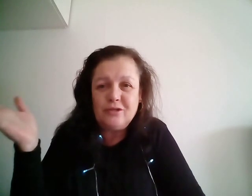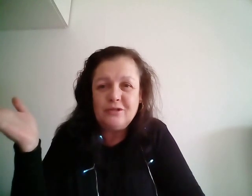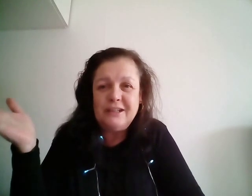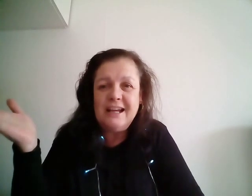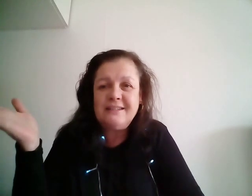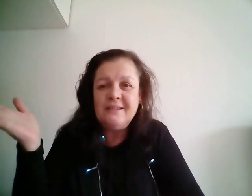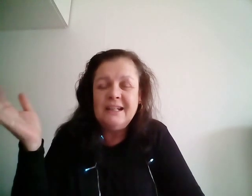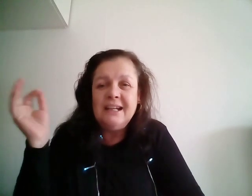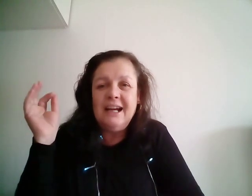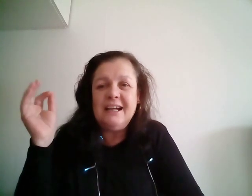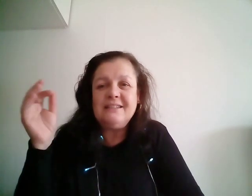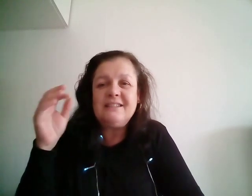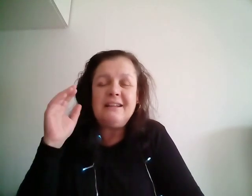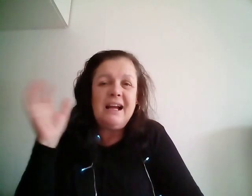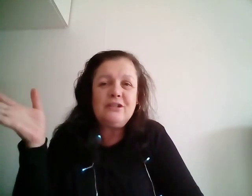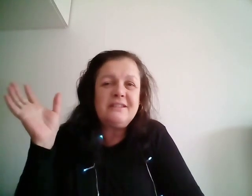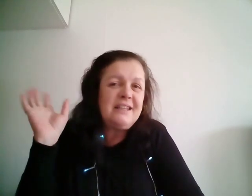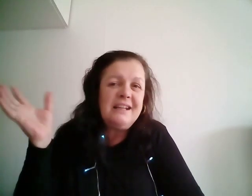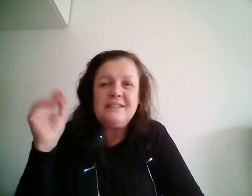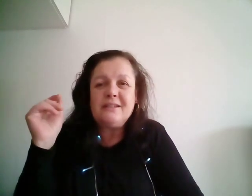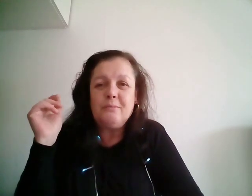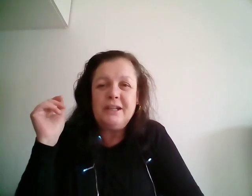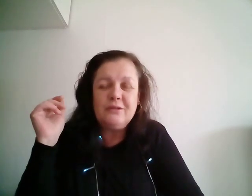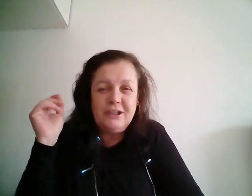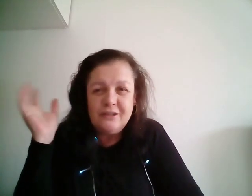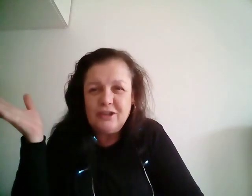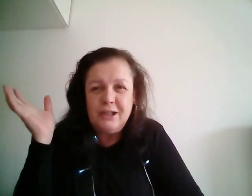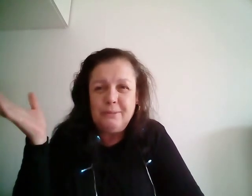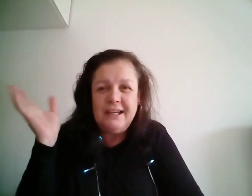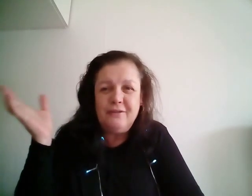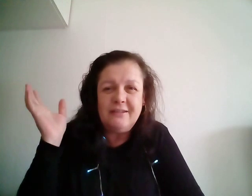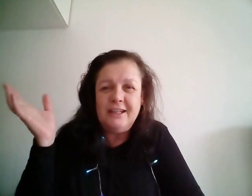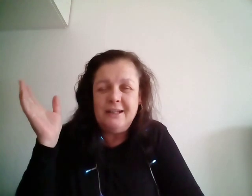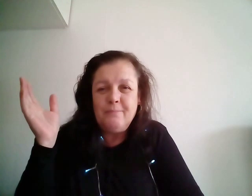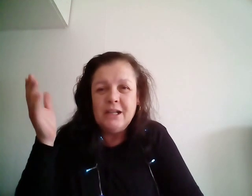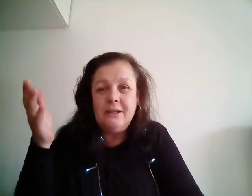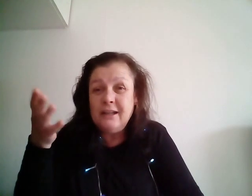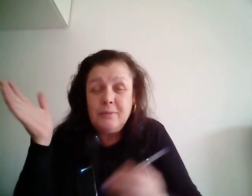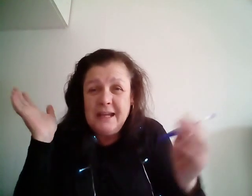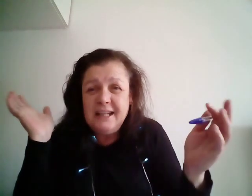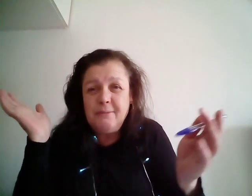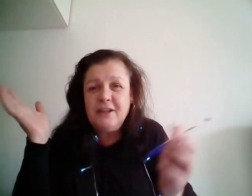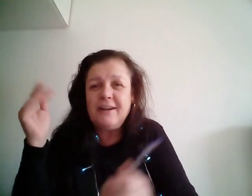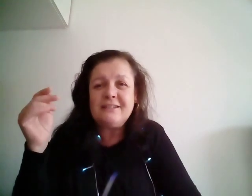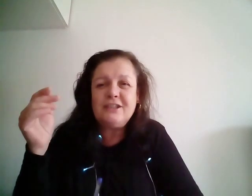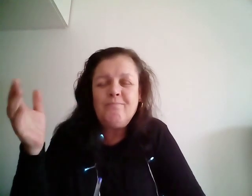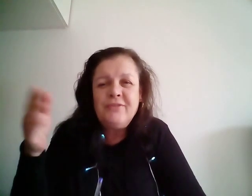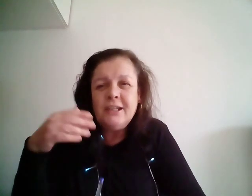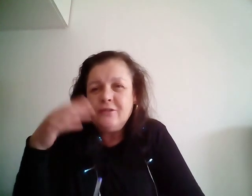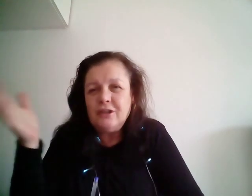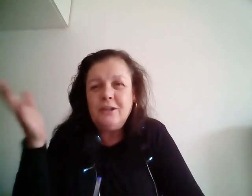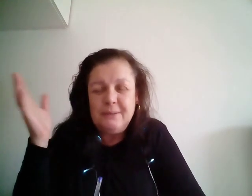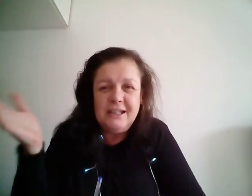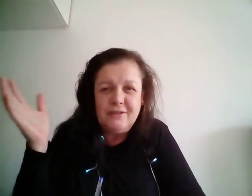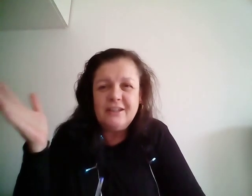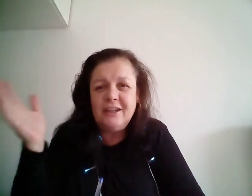door, yes? And I could say to somebody, oh, you know, do you believe that the, it could be anybody random, do you believe that the